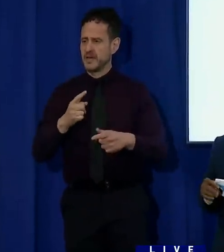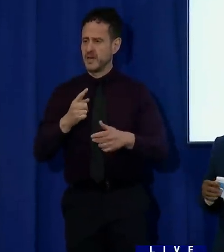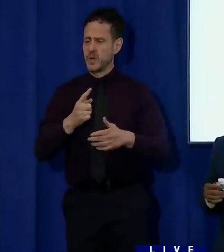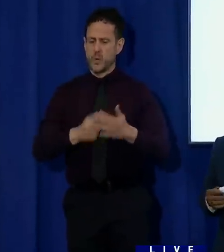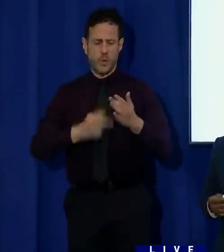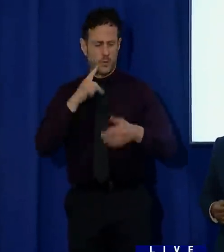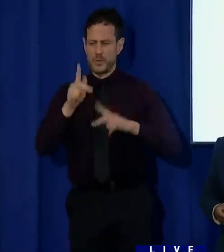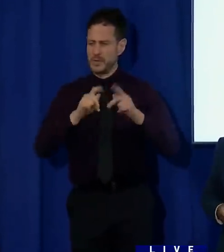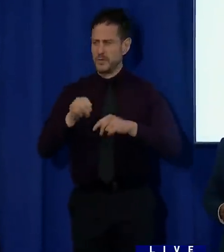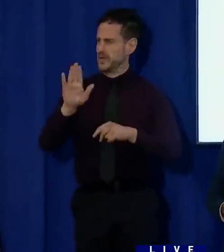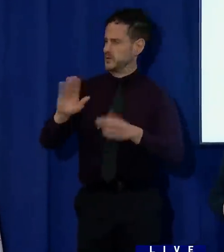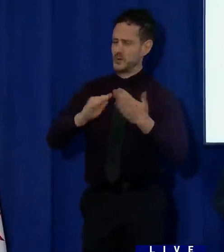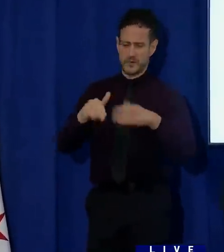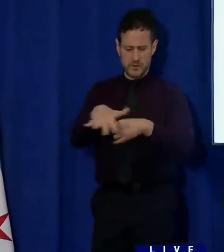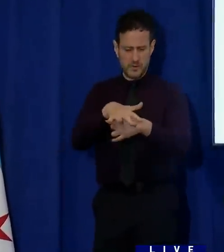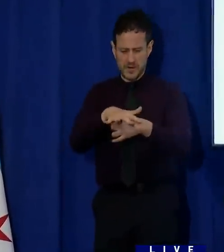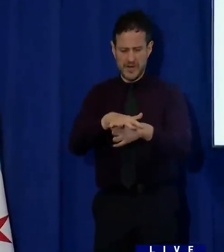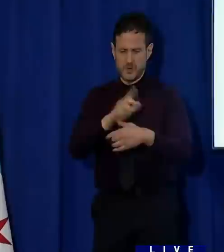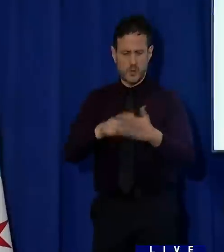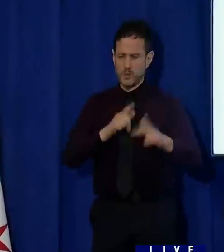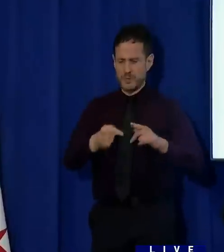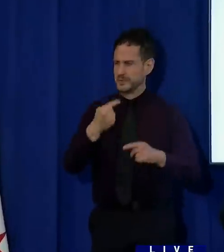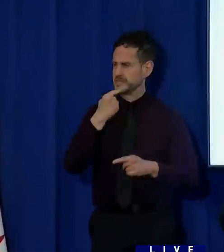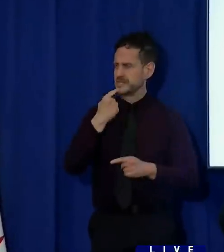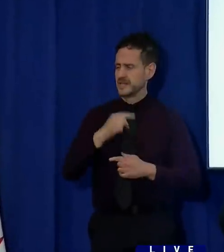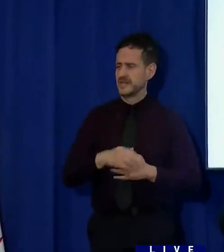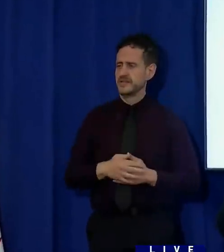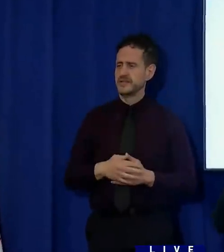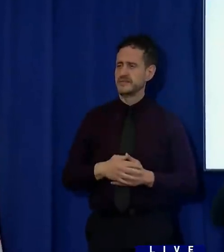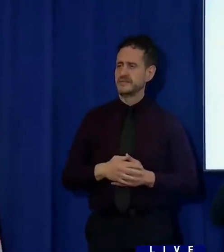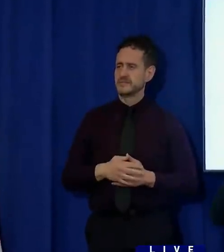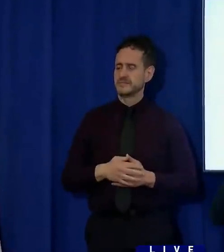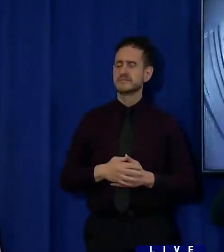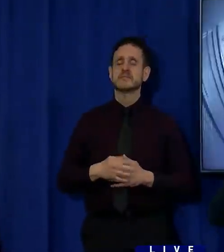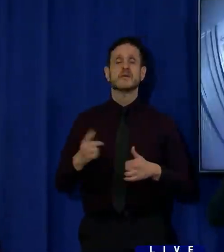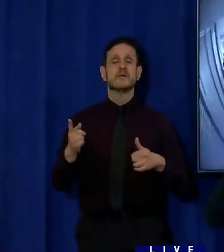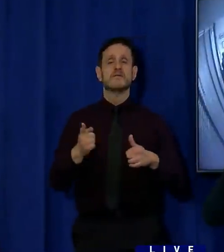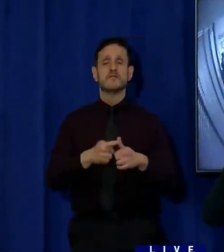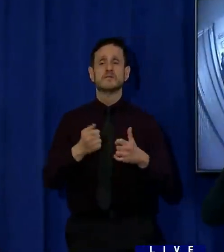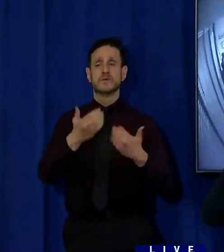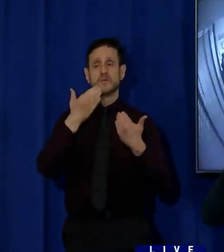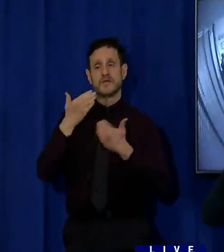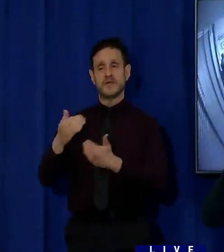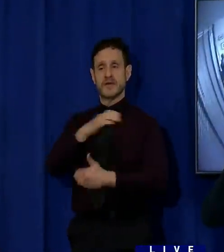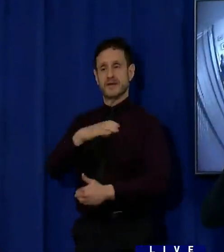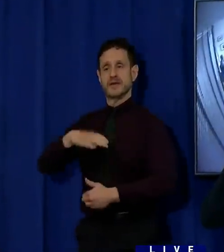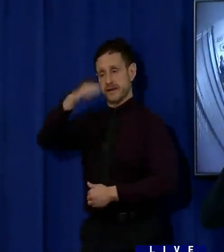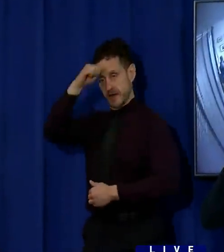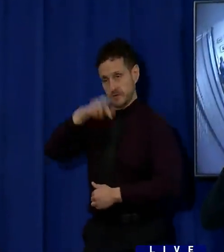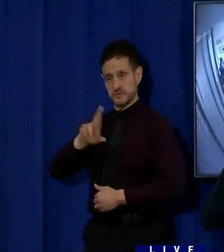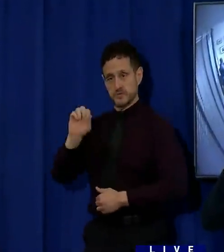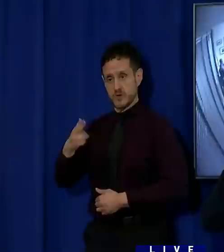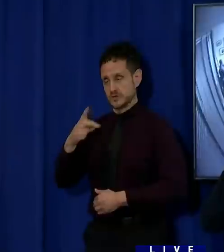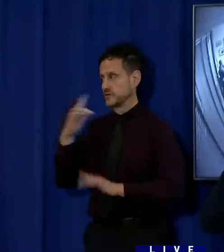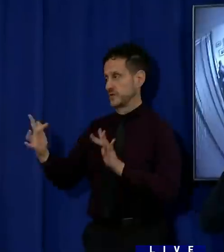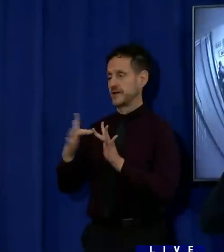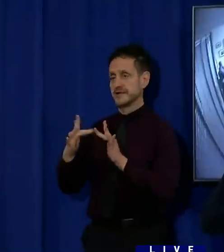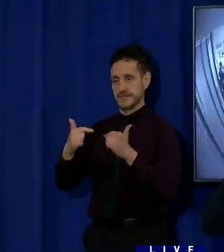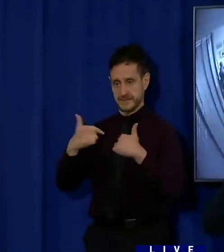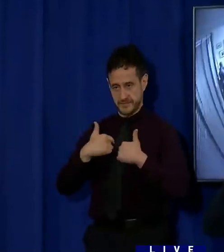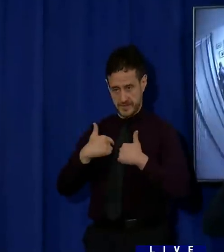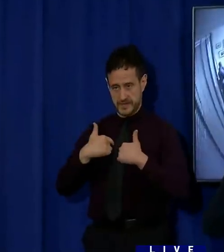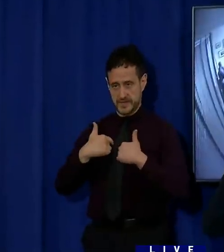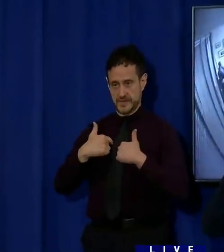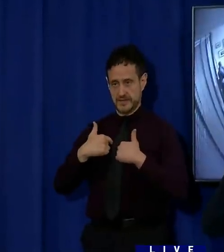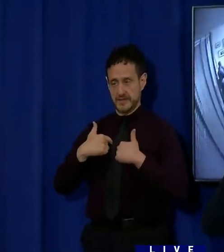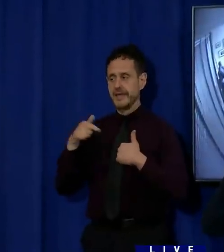what will people in your community, what will they say? Well, first I want to thank Congressman Rush for reaching out to me and giving